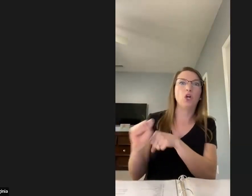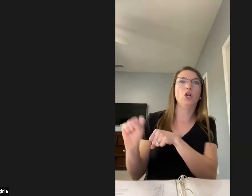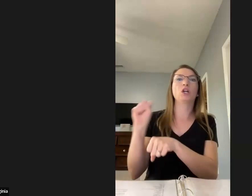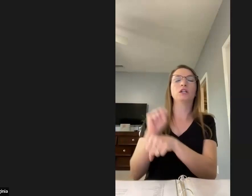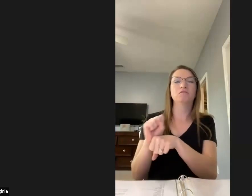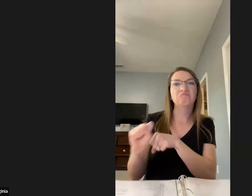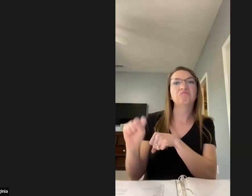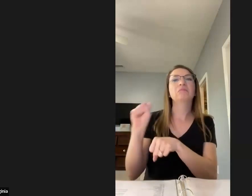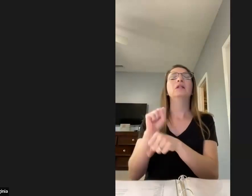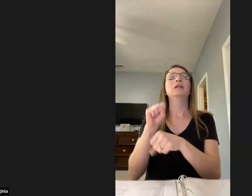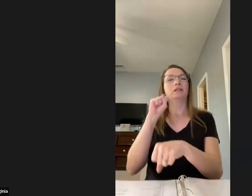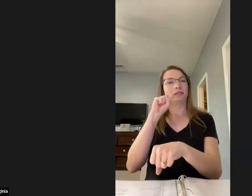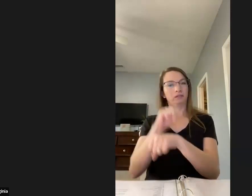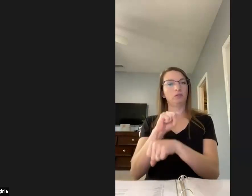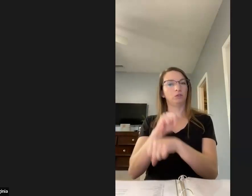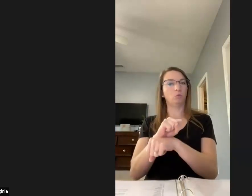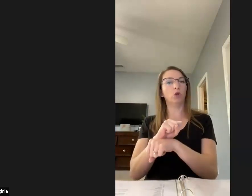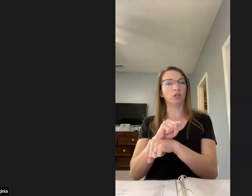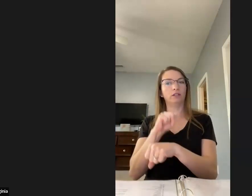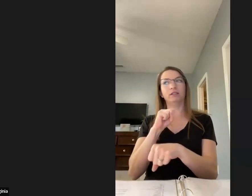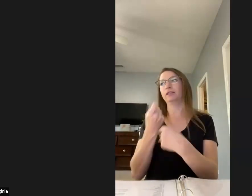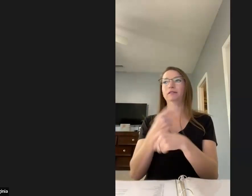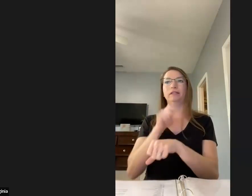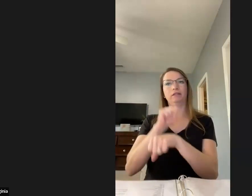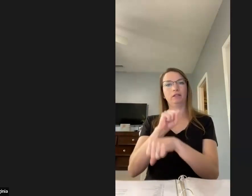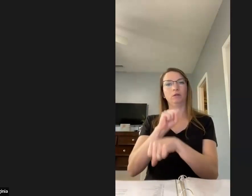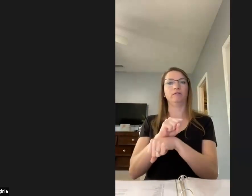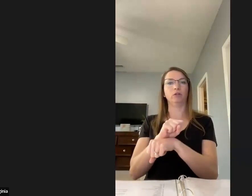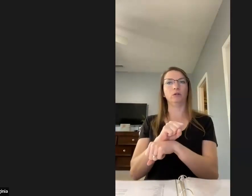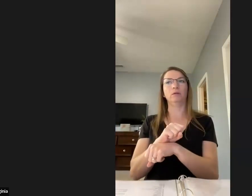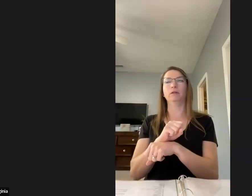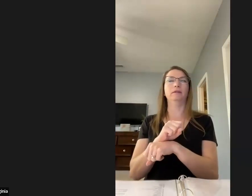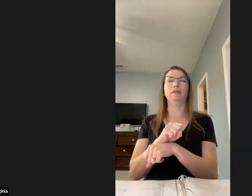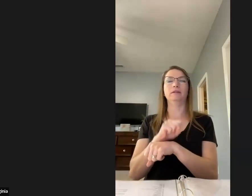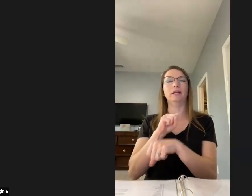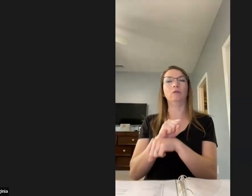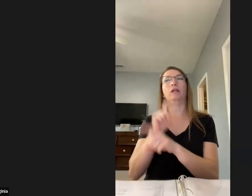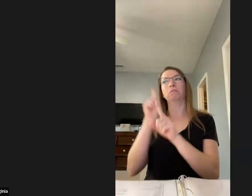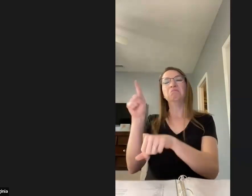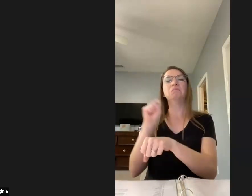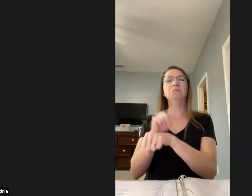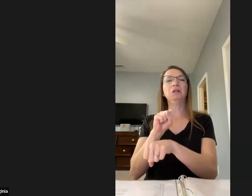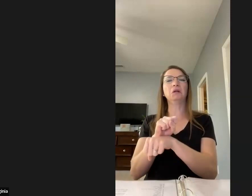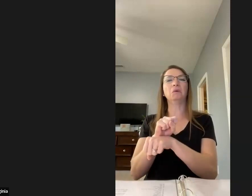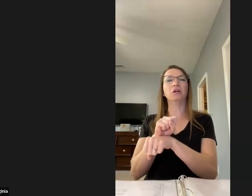work, just work. And this is like, the verb or the noun, like I'm going to go work.